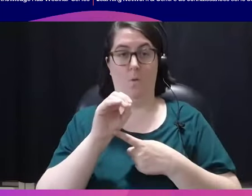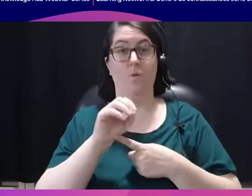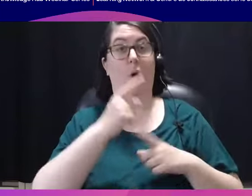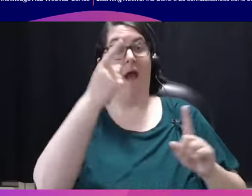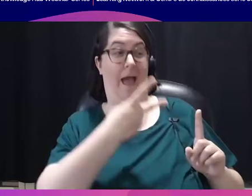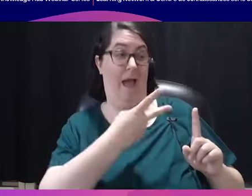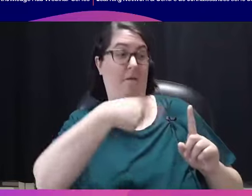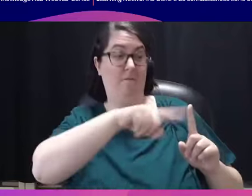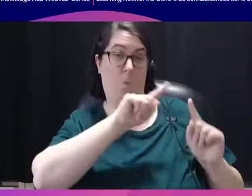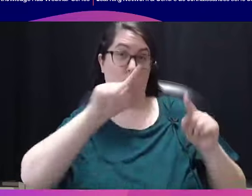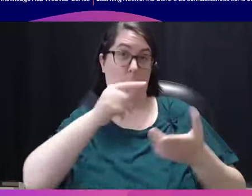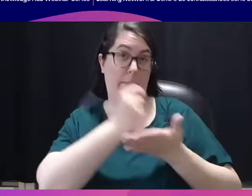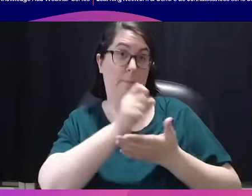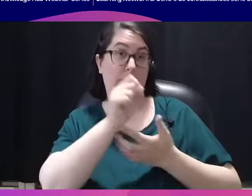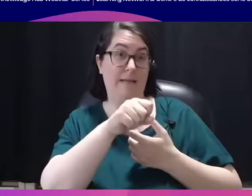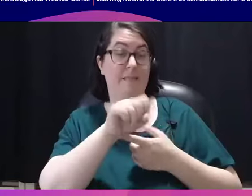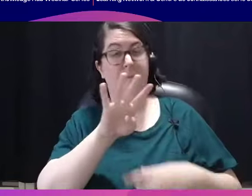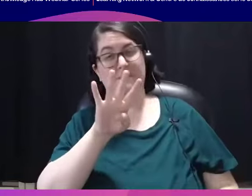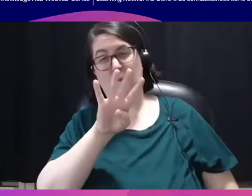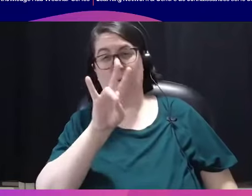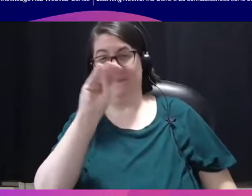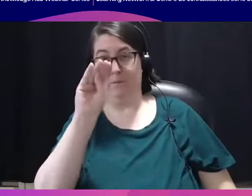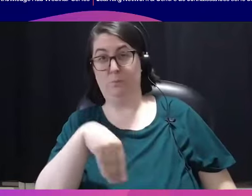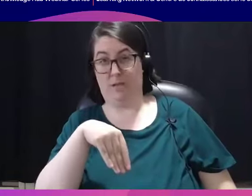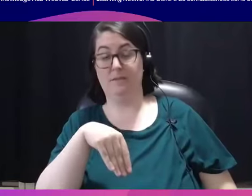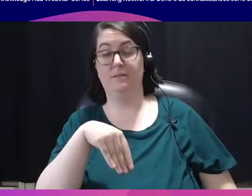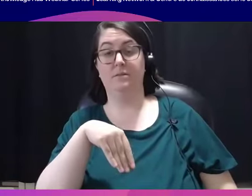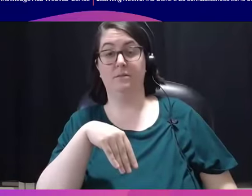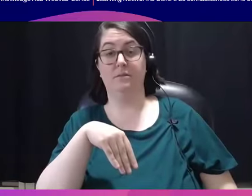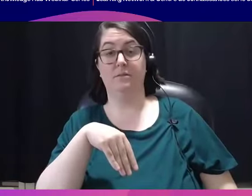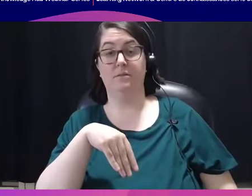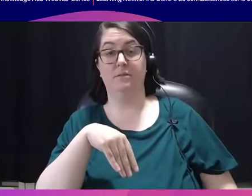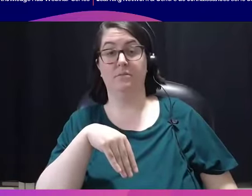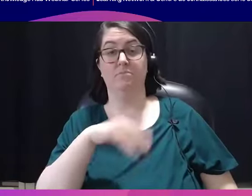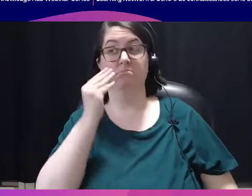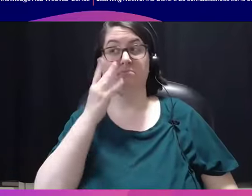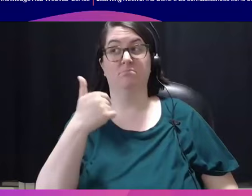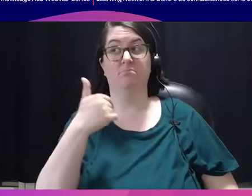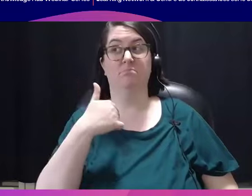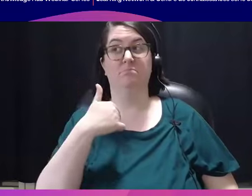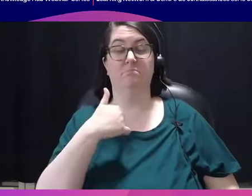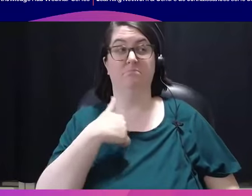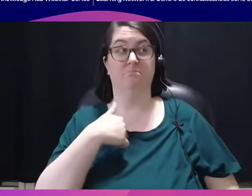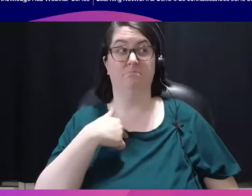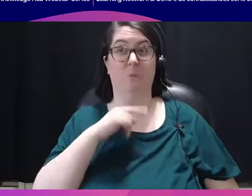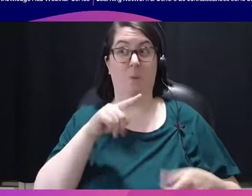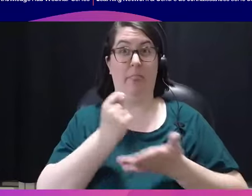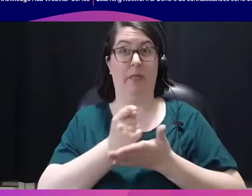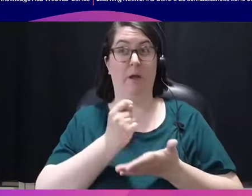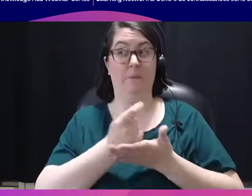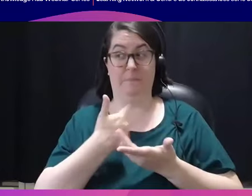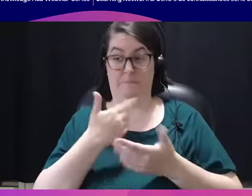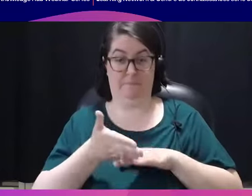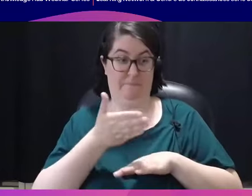go to therapy, about 47% of incels said that they experienced no change to their mental health.